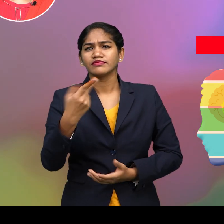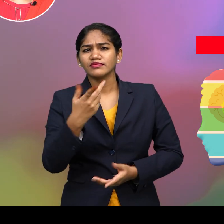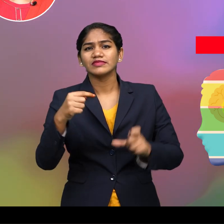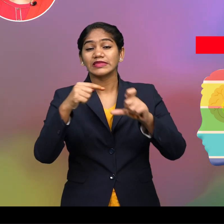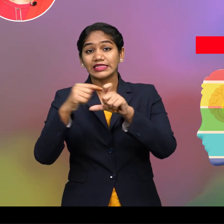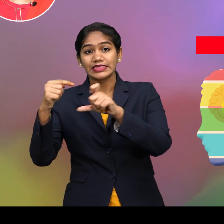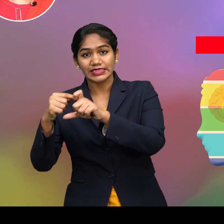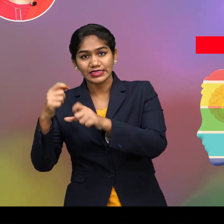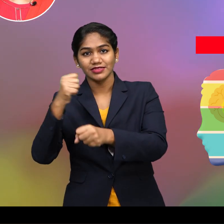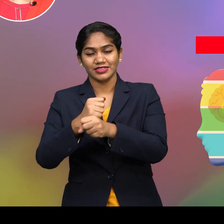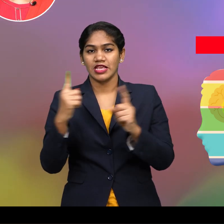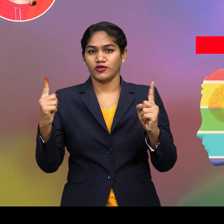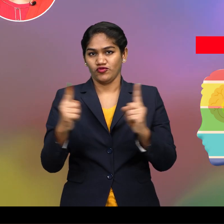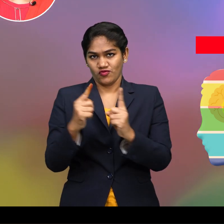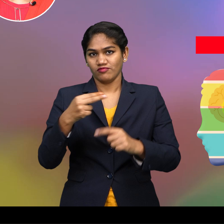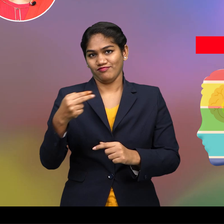EEG